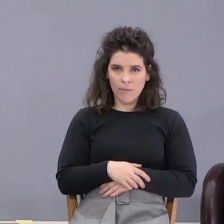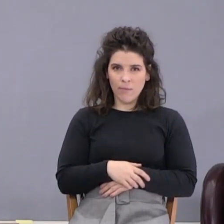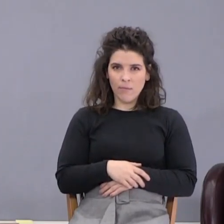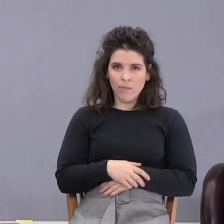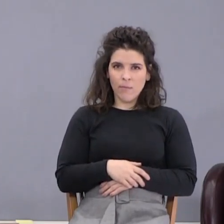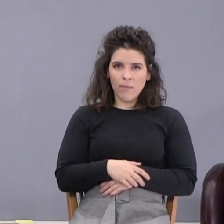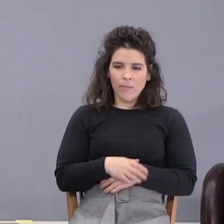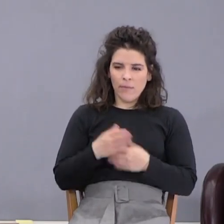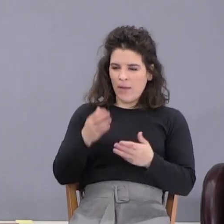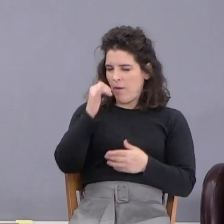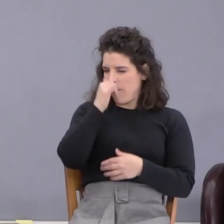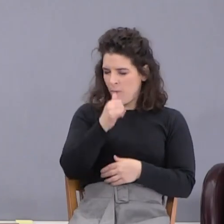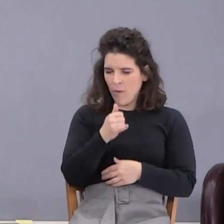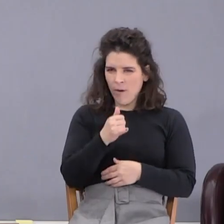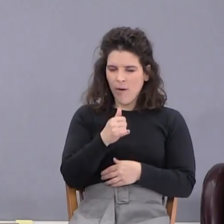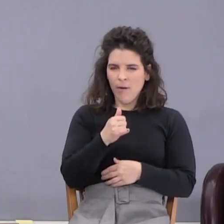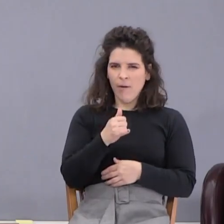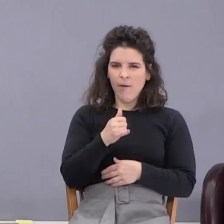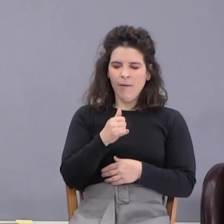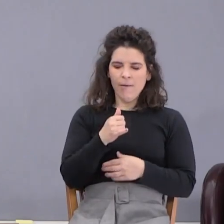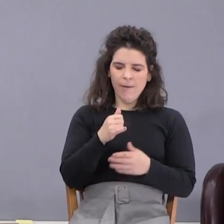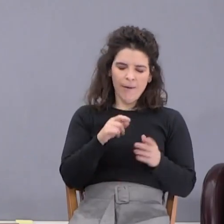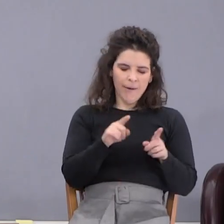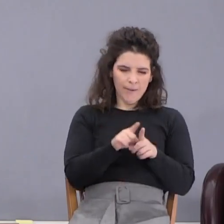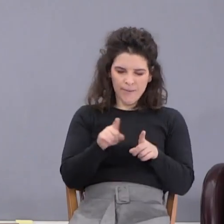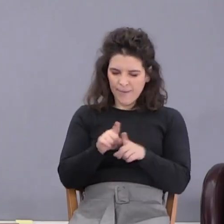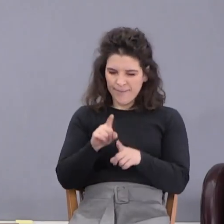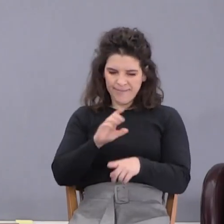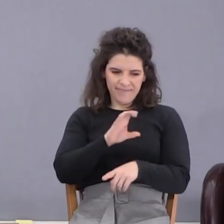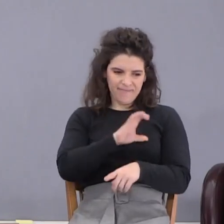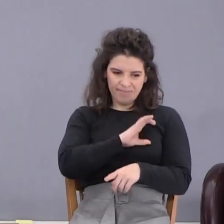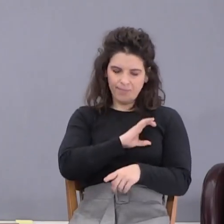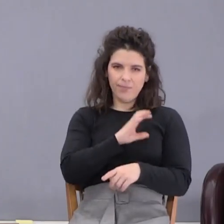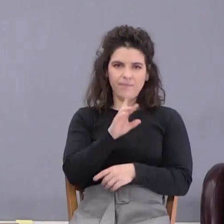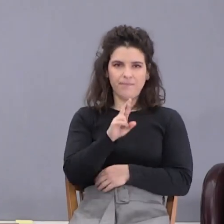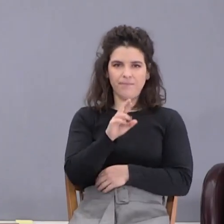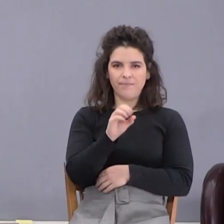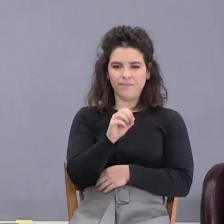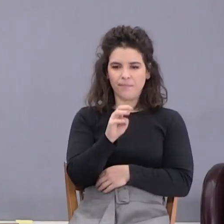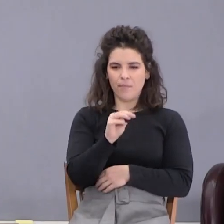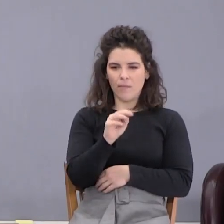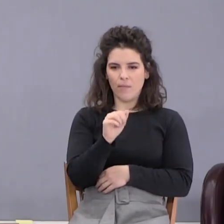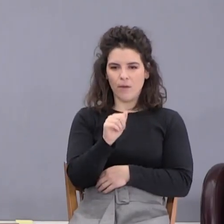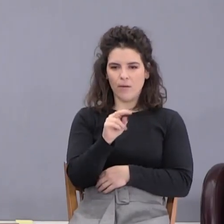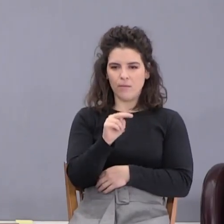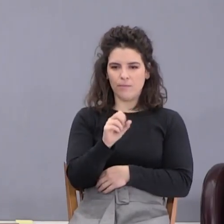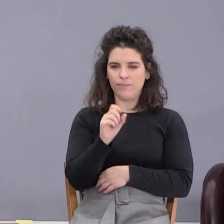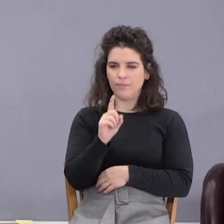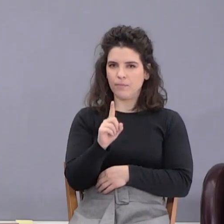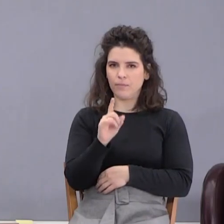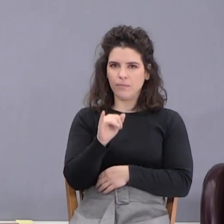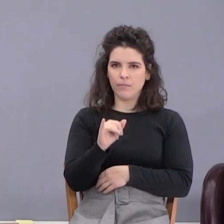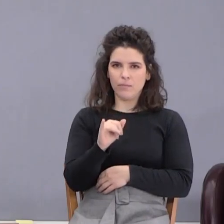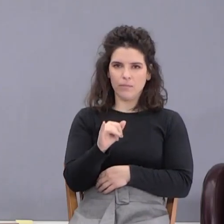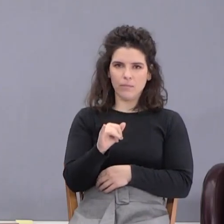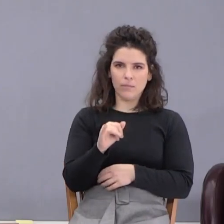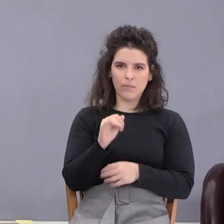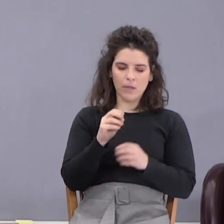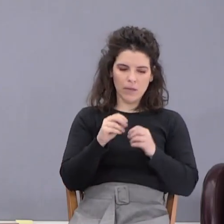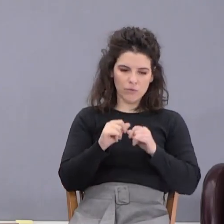Again, thou fool, same character, Romans chapter 1. That which thou